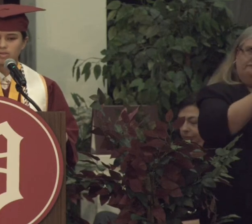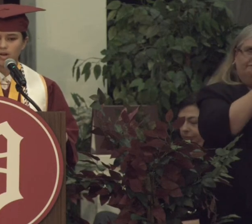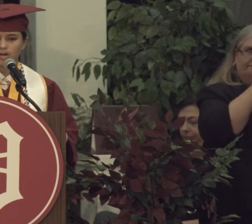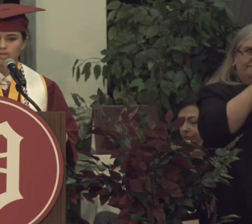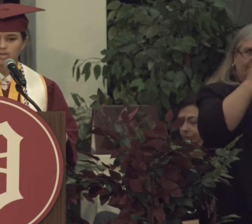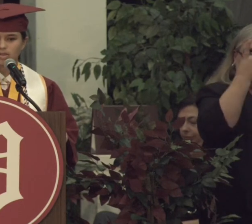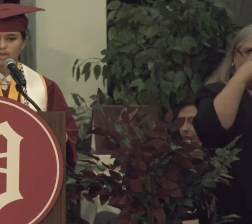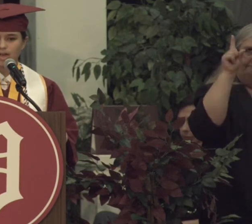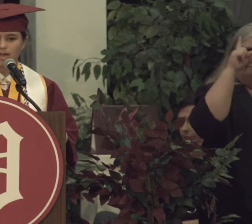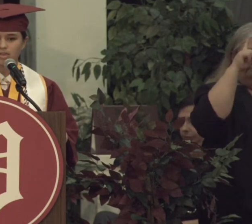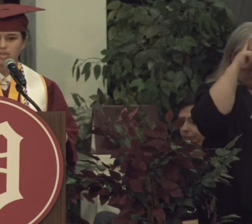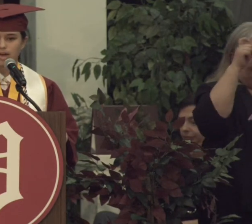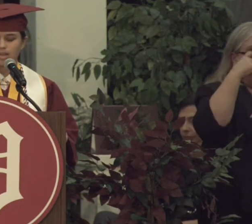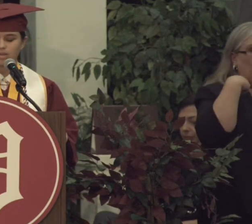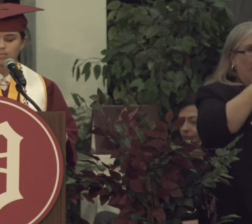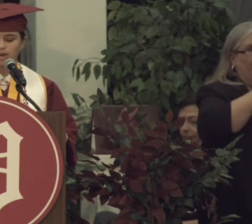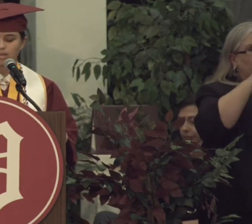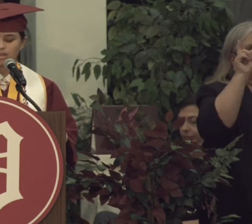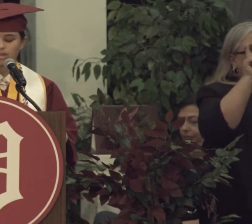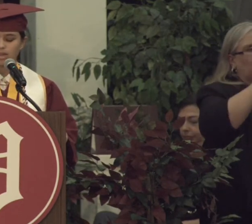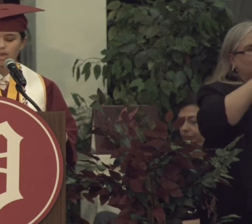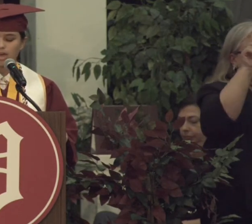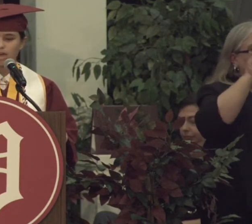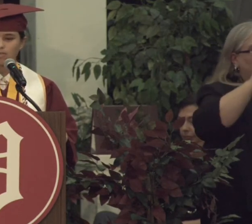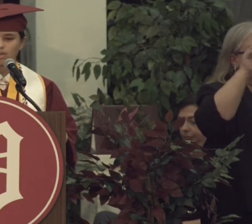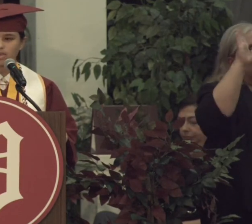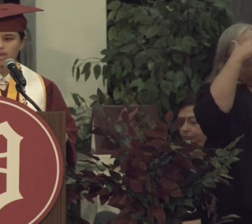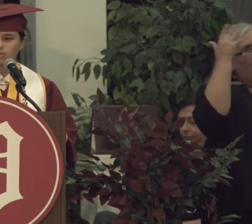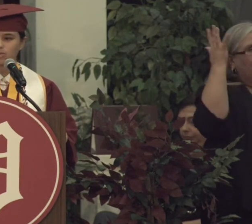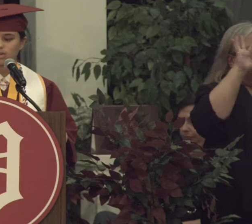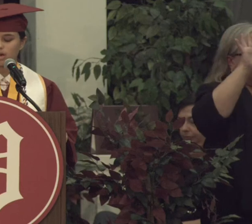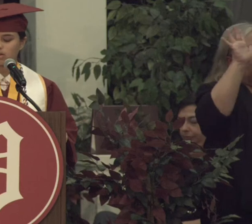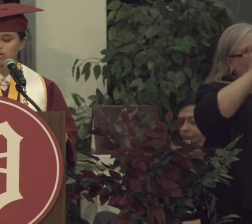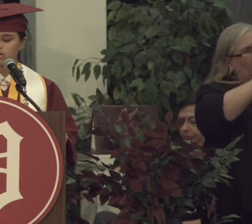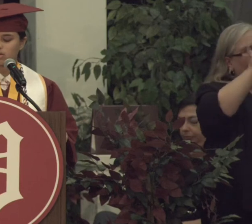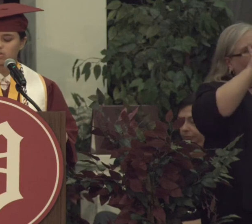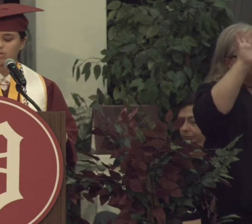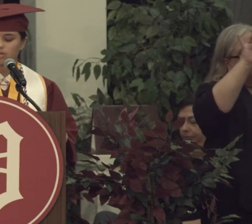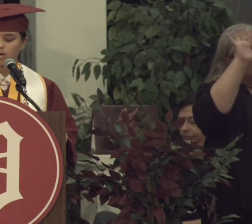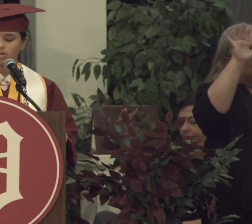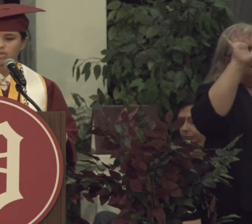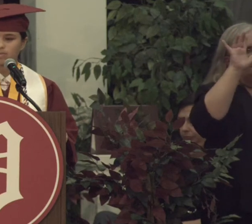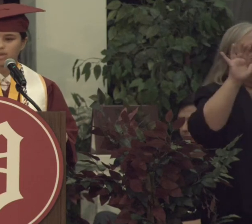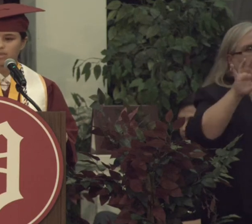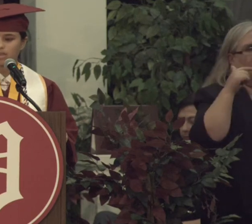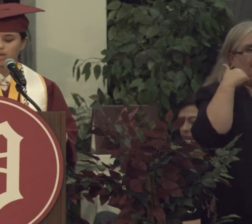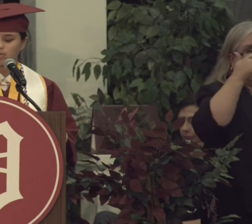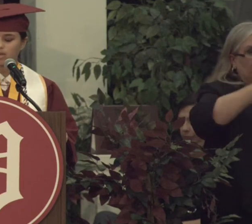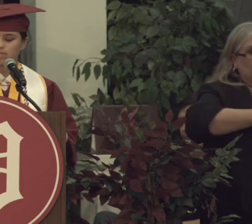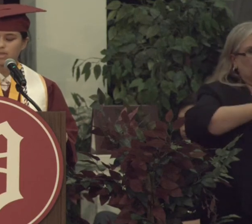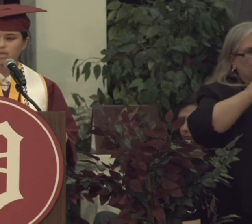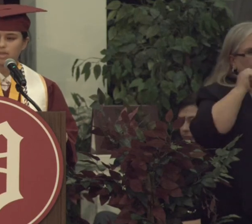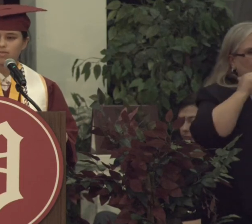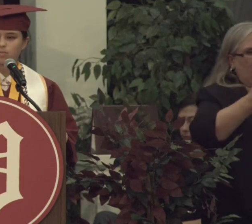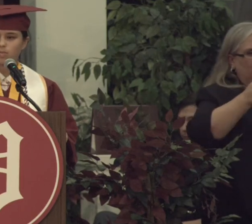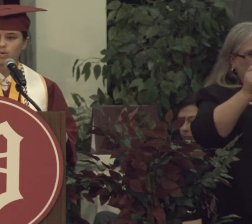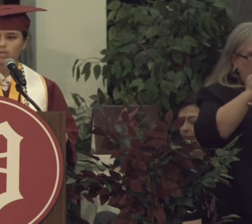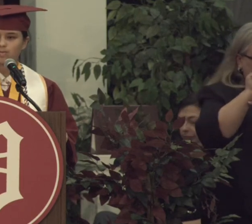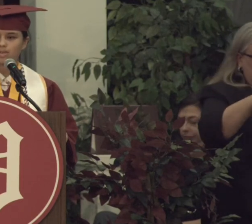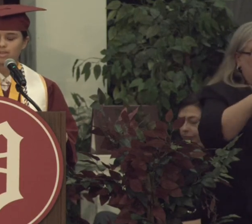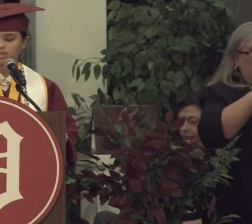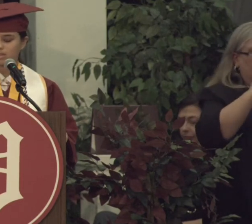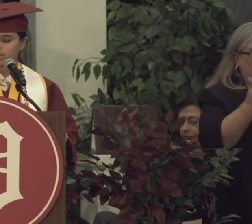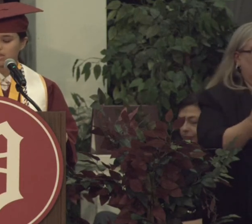are stars in the sky, shining brightly. Every challenge we conquer serves only to make the light we emit even